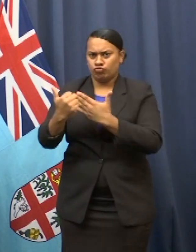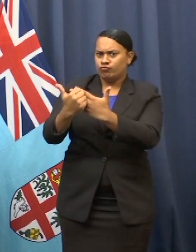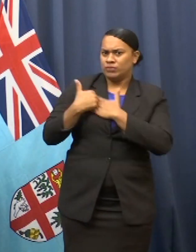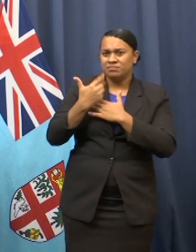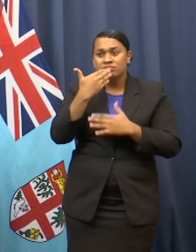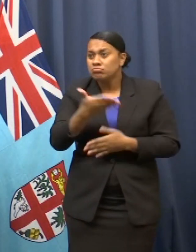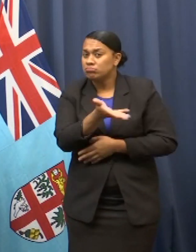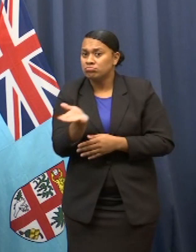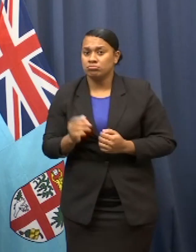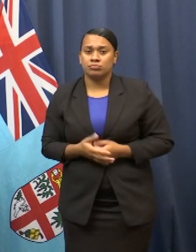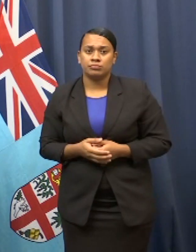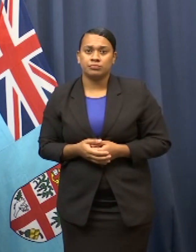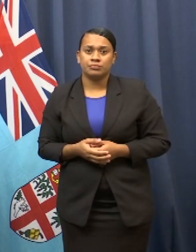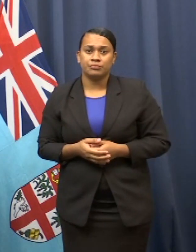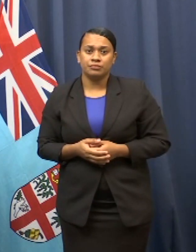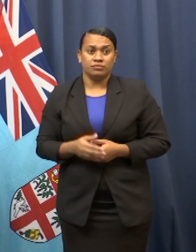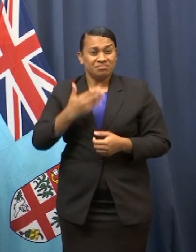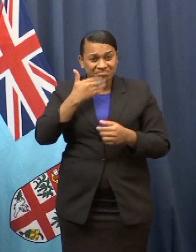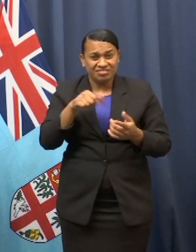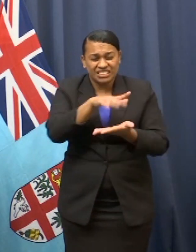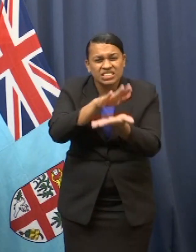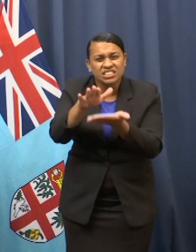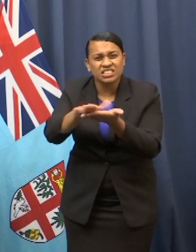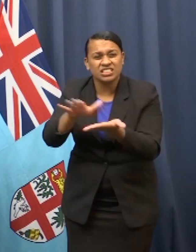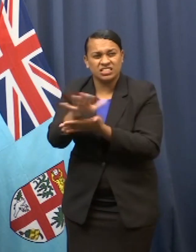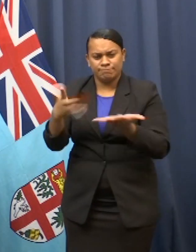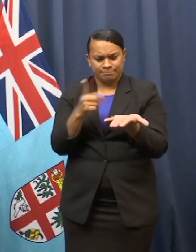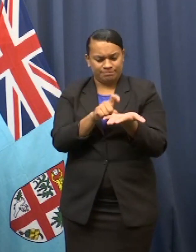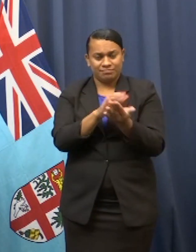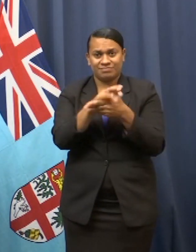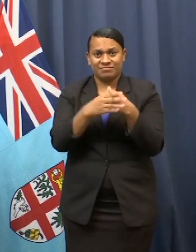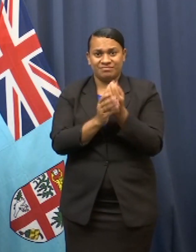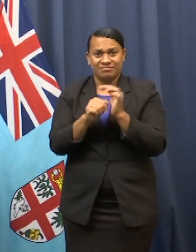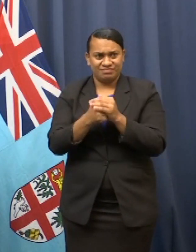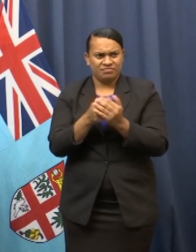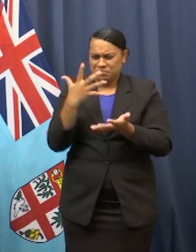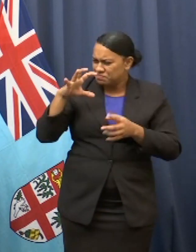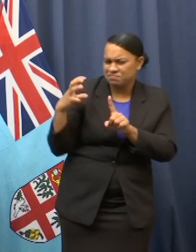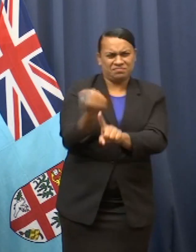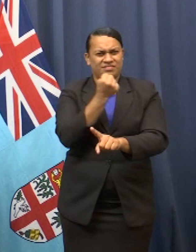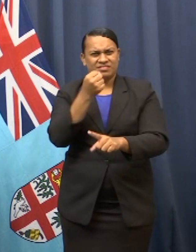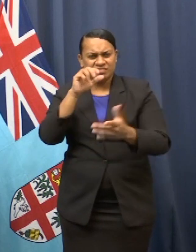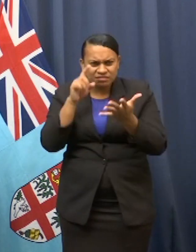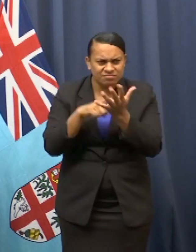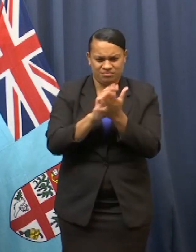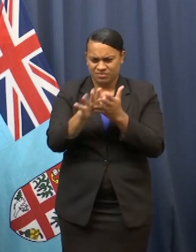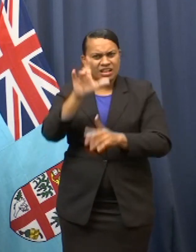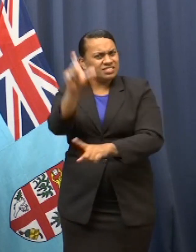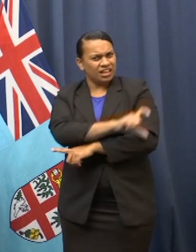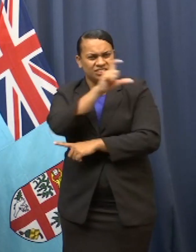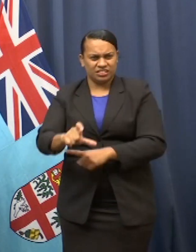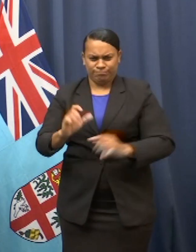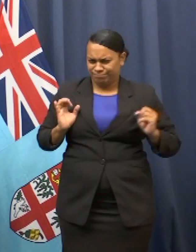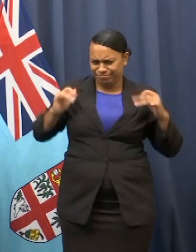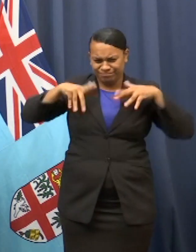as possible. Sanitize your kitchens and vehicles. Cancel any mass gatherings, and lead